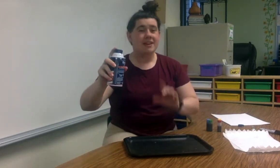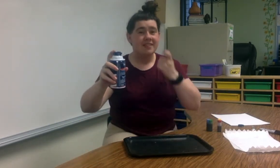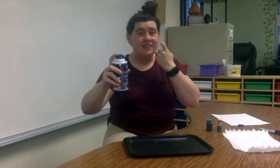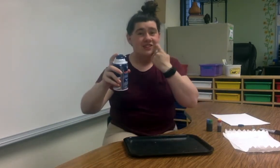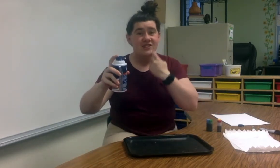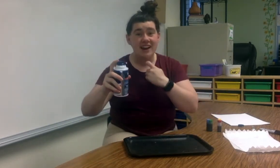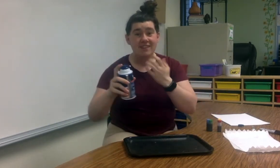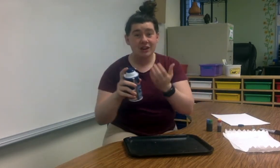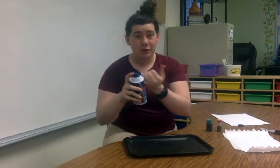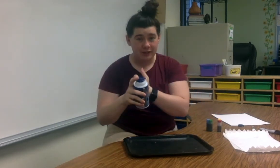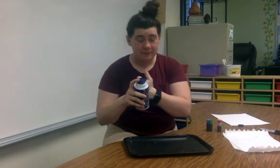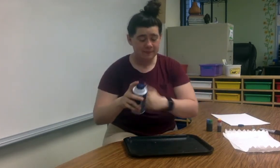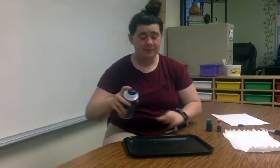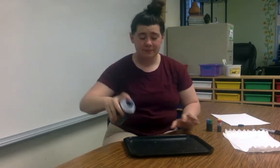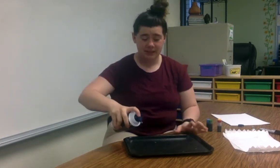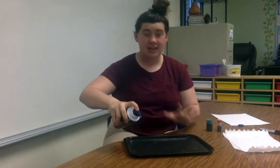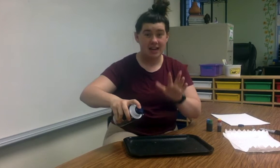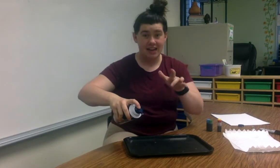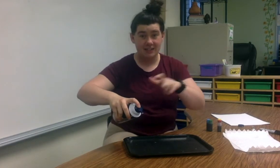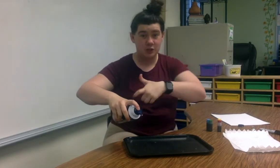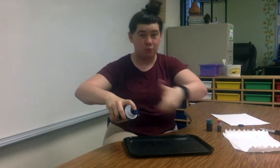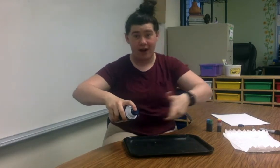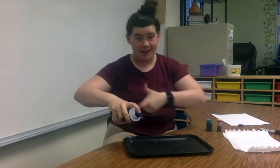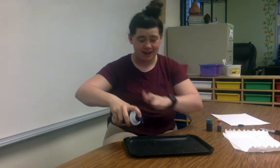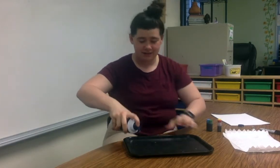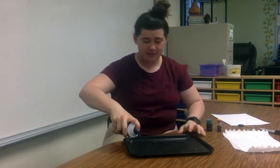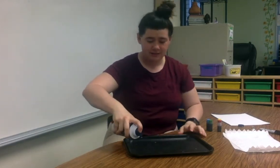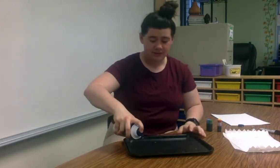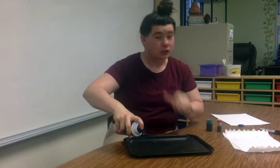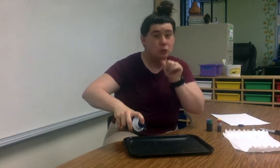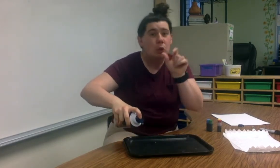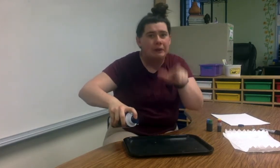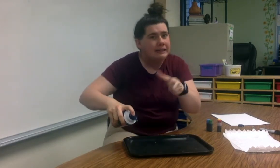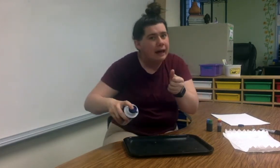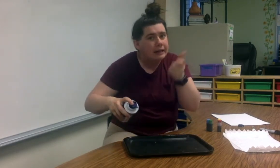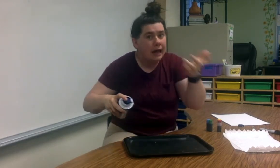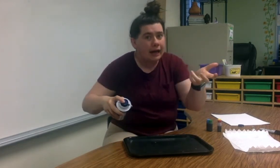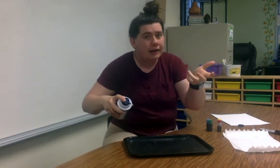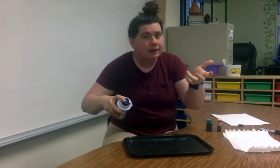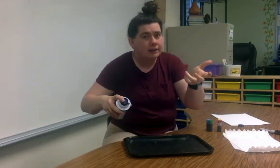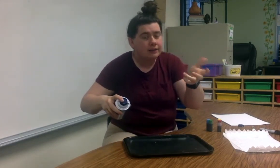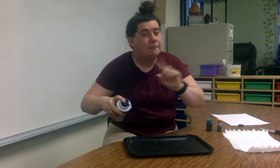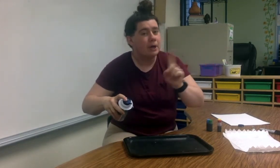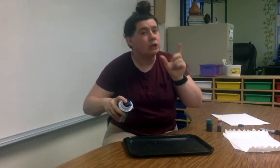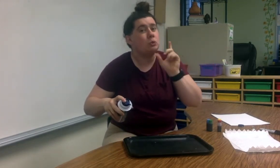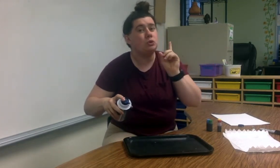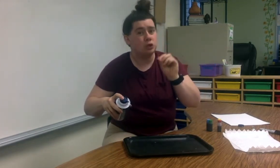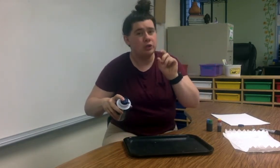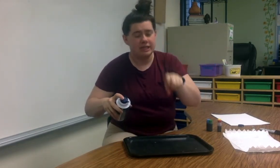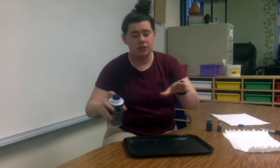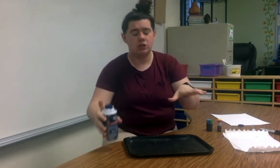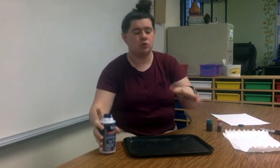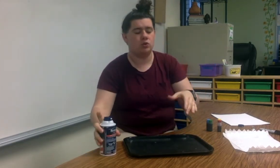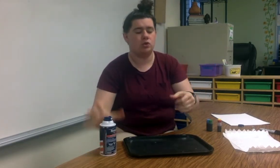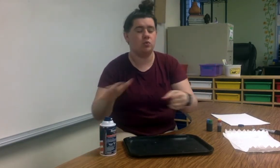the shaving cream and spray it. You don't need a lot, but you do need to